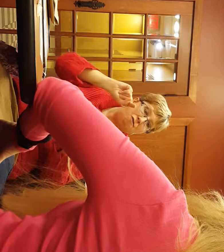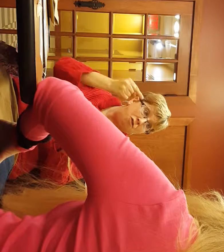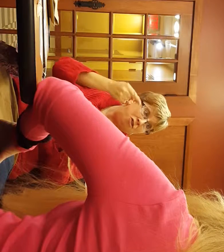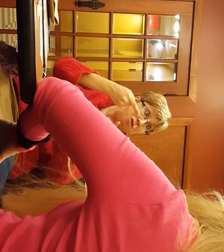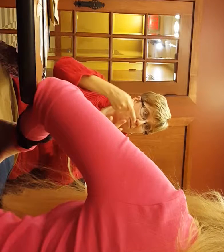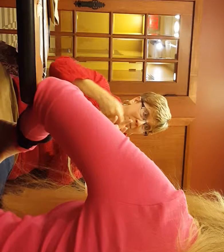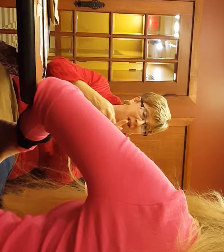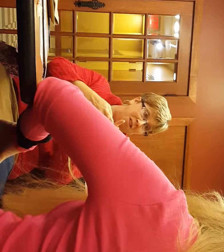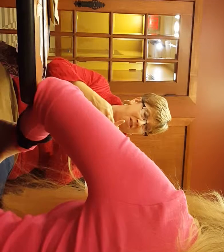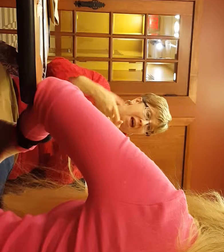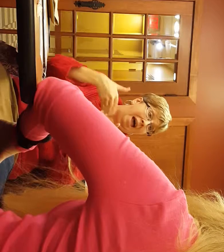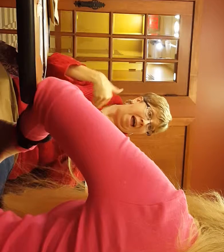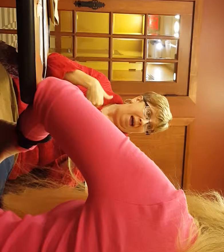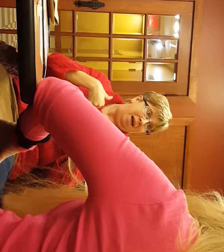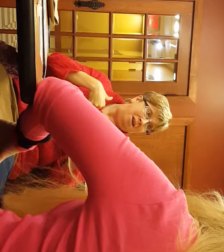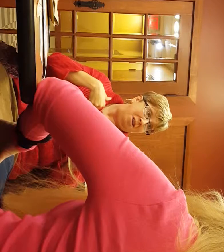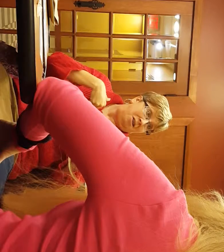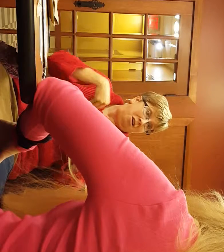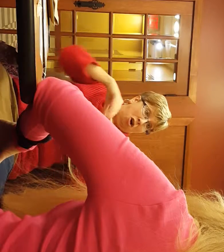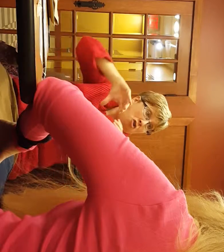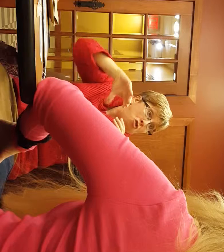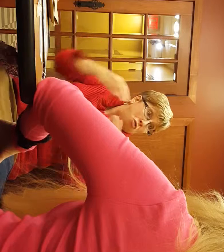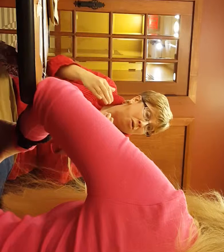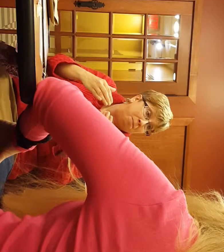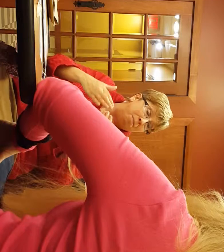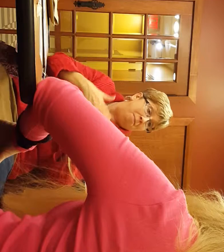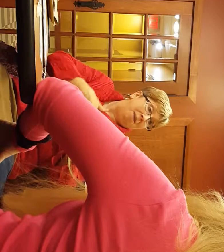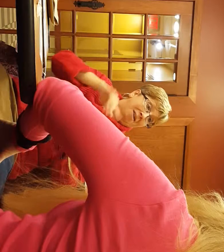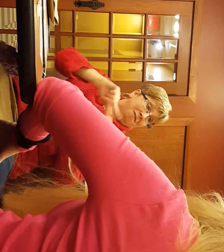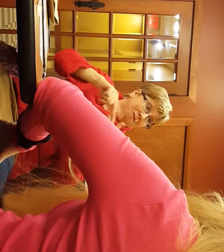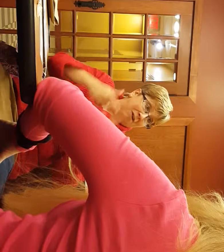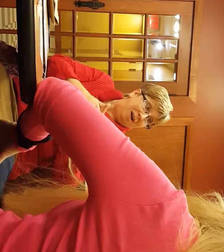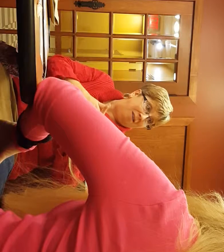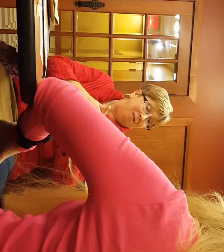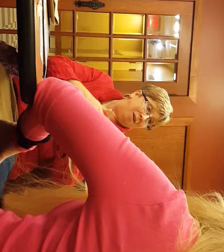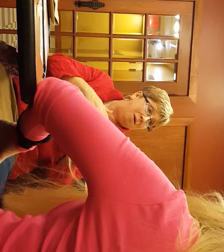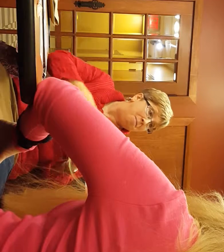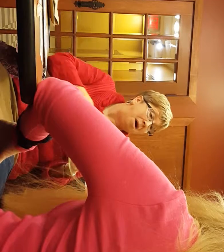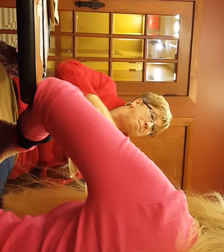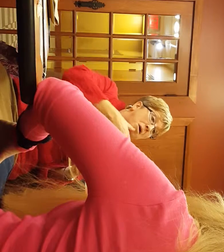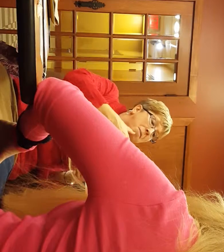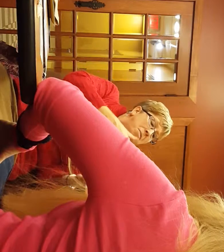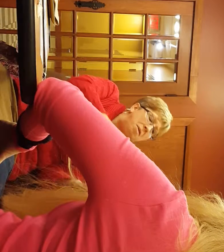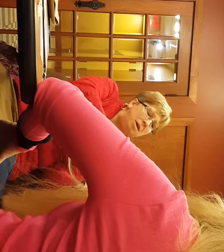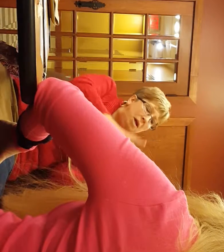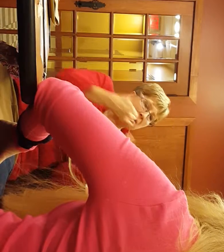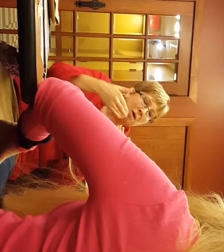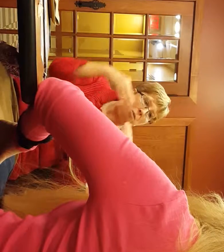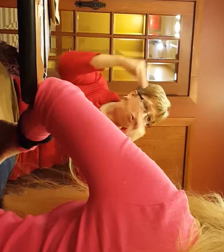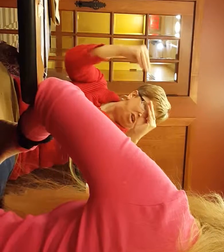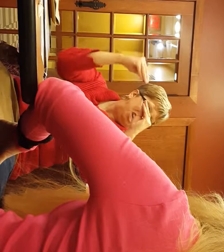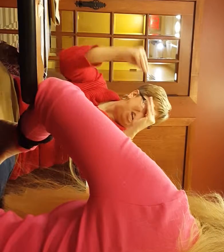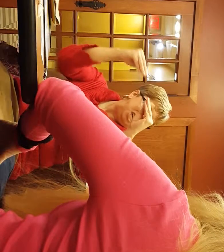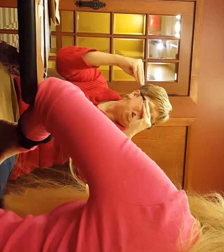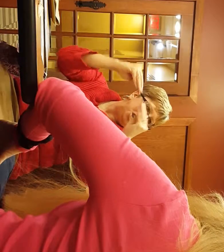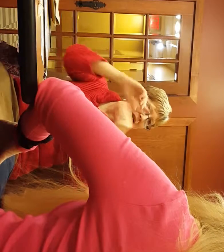like this, my mom came to visit. She said, "Let's get our girlfriends together, and I want to teach a class on essential oils." And before the month was over, I had 4